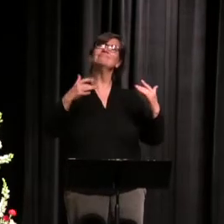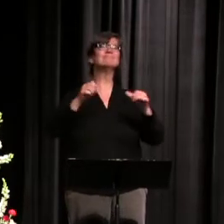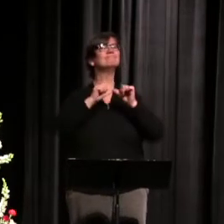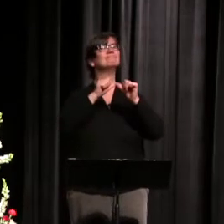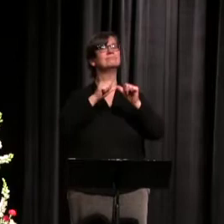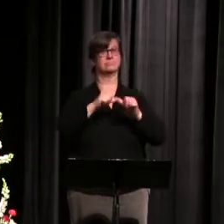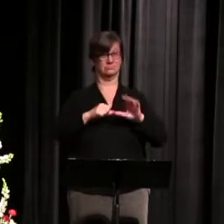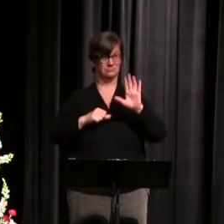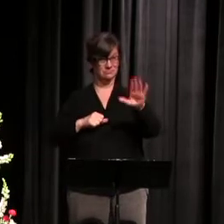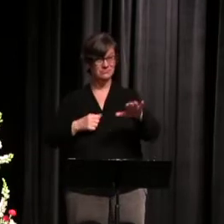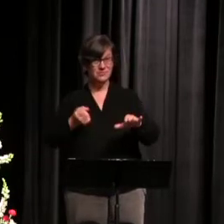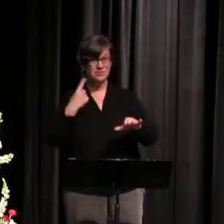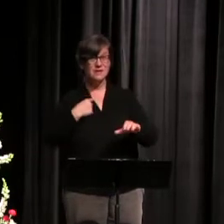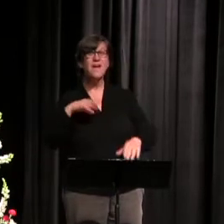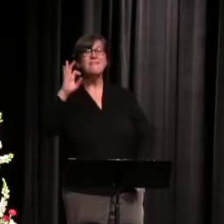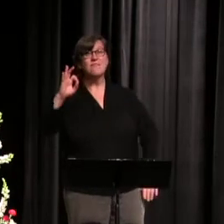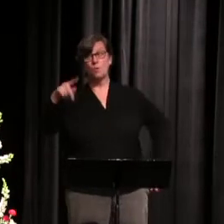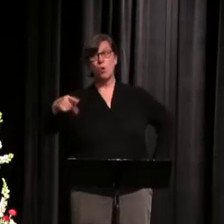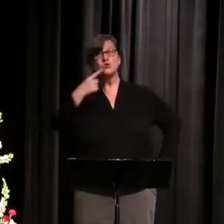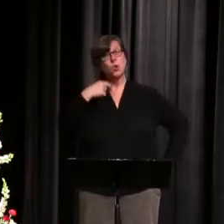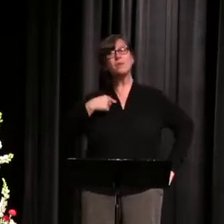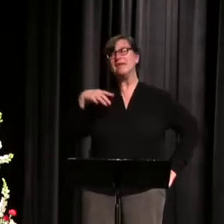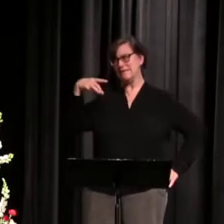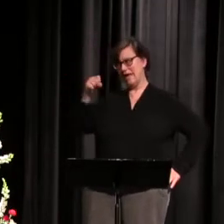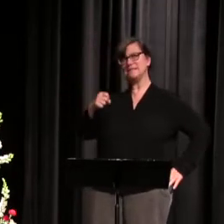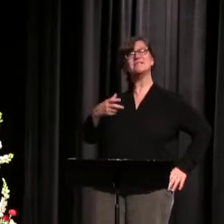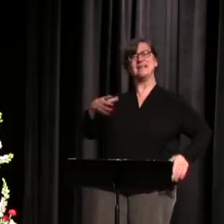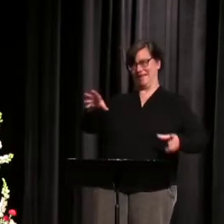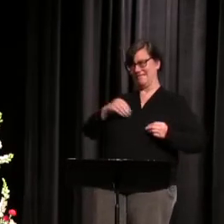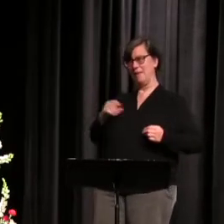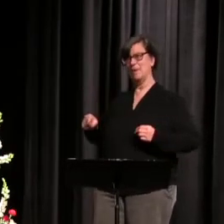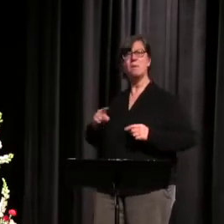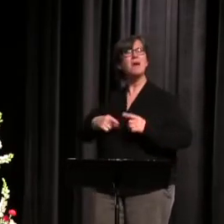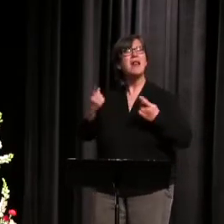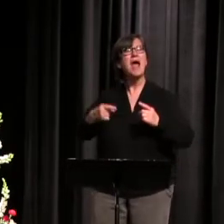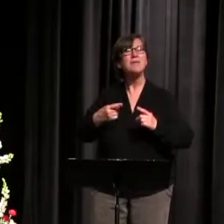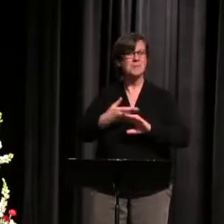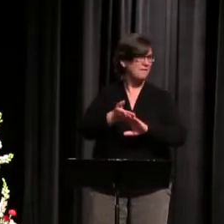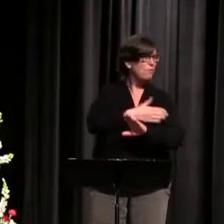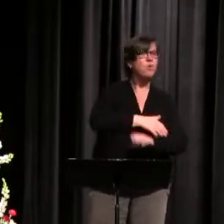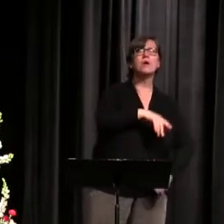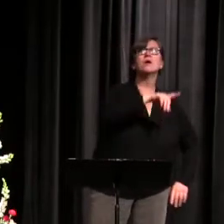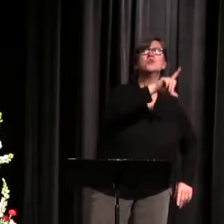no before Fairport told me yes. And look where I stand now.